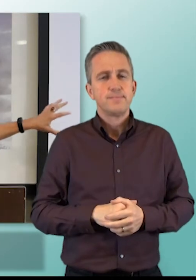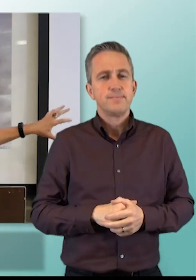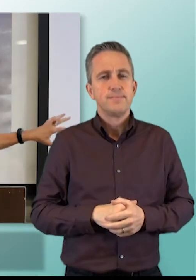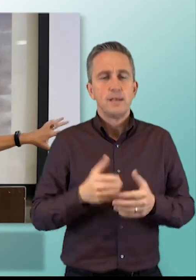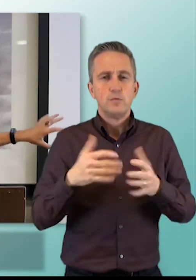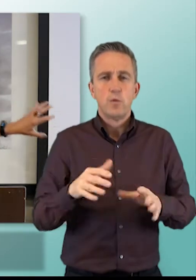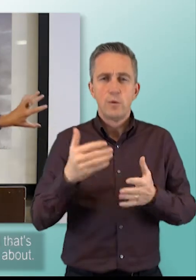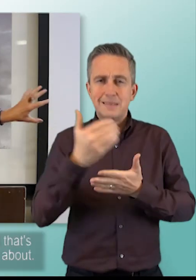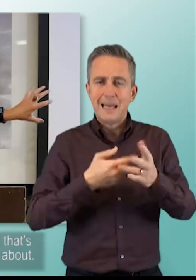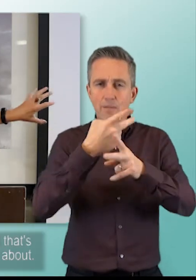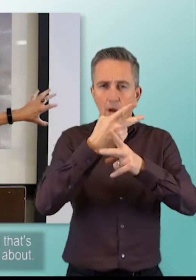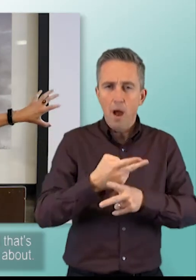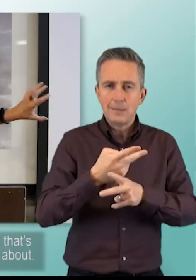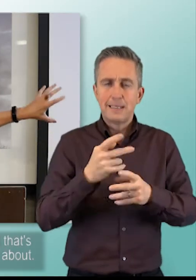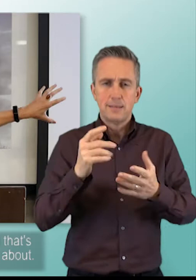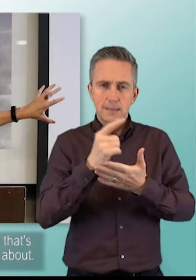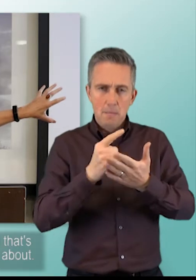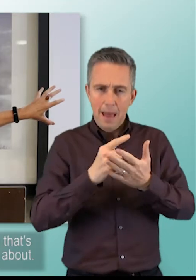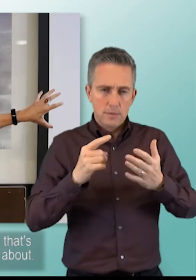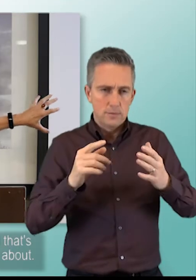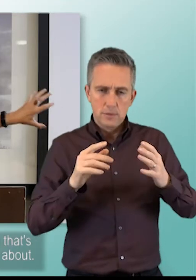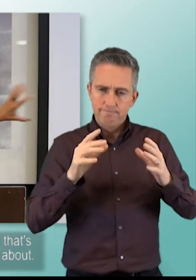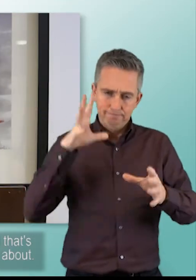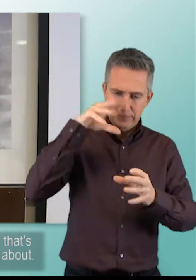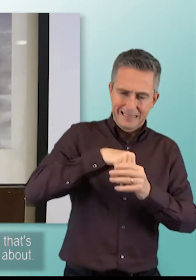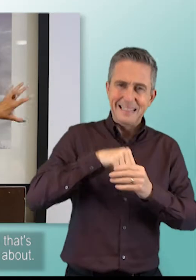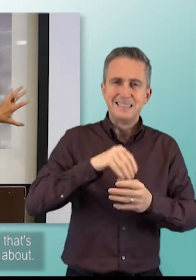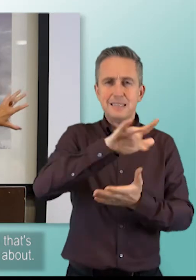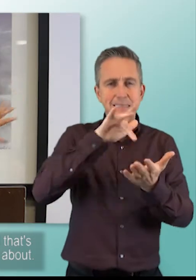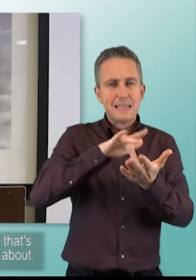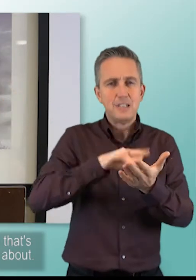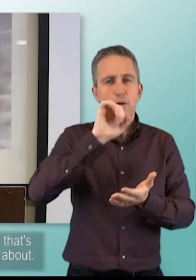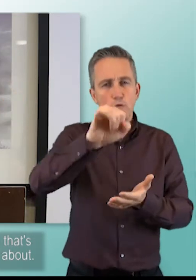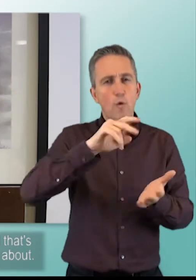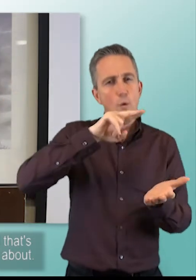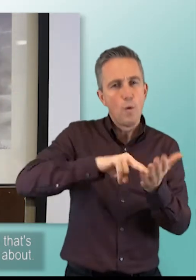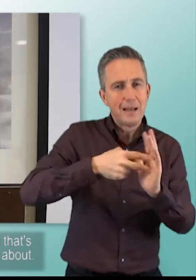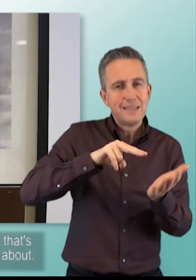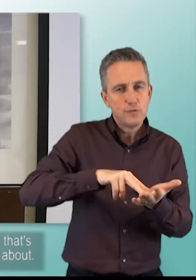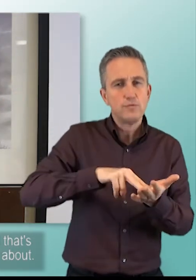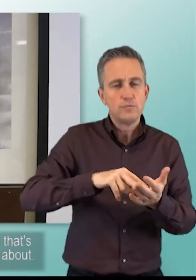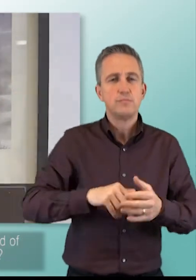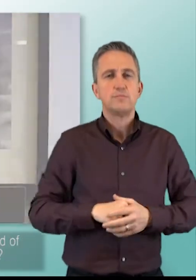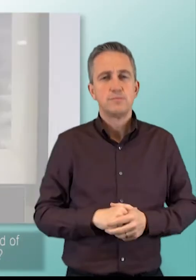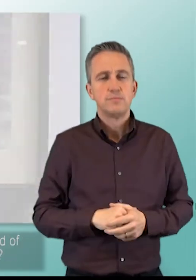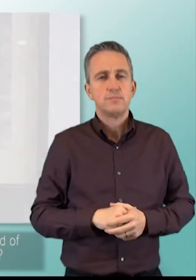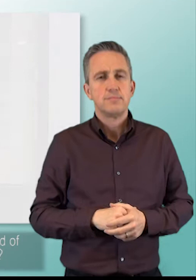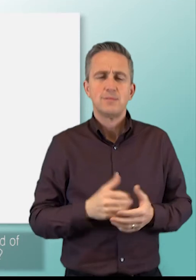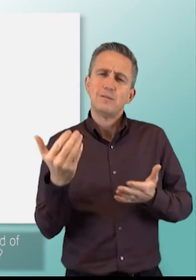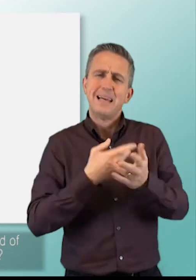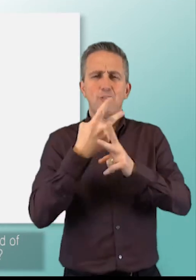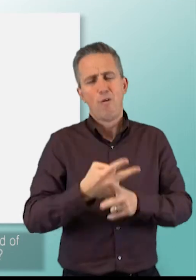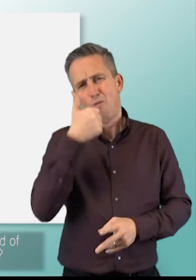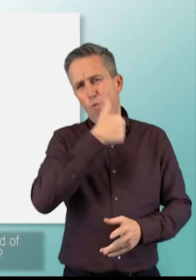that is what safeguarding is for us, that middle bit, that heart in the middle there. That's the heart of what charity trustees need to be thinking about. So